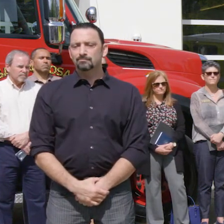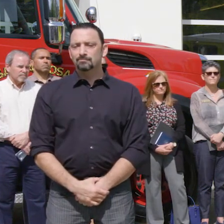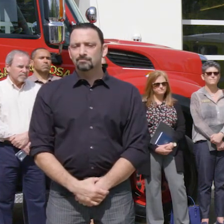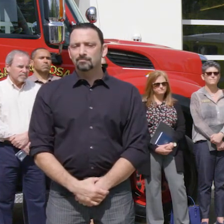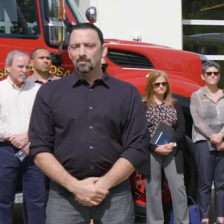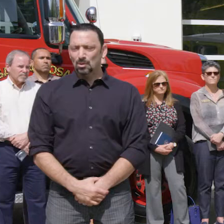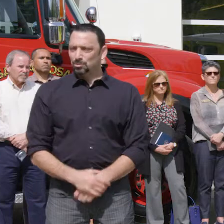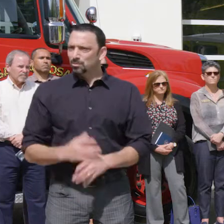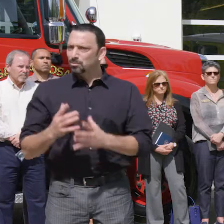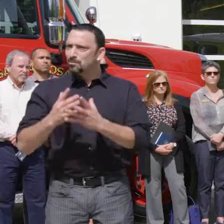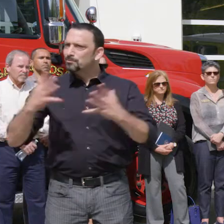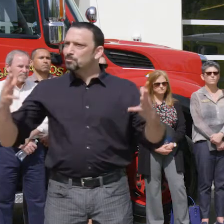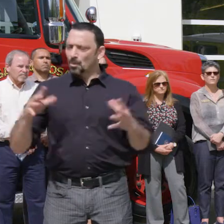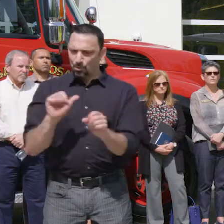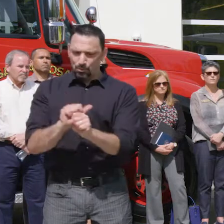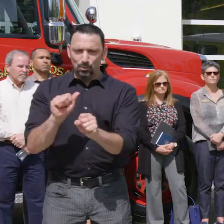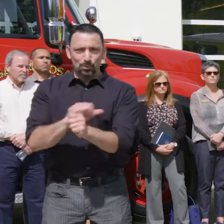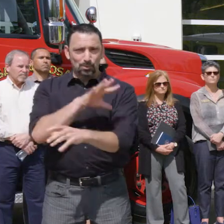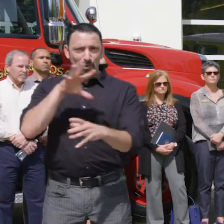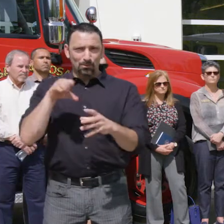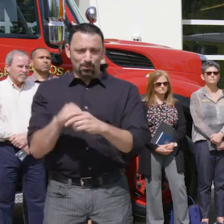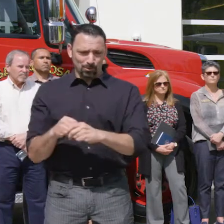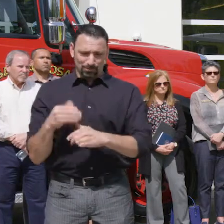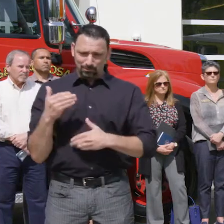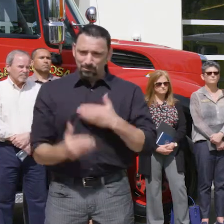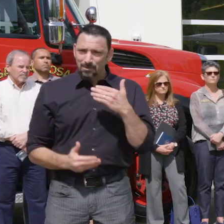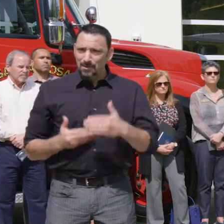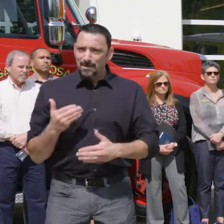tremendous effort. And